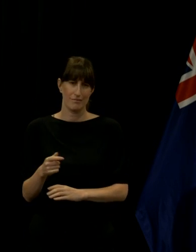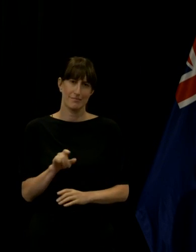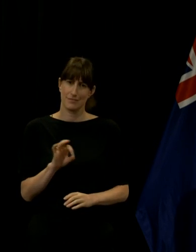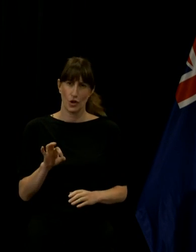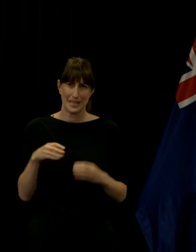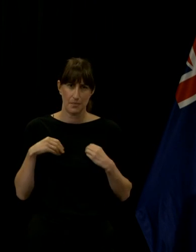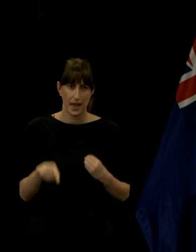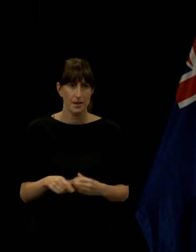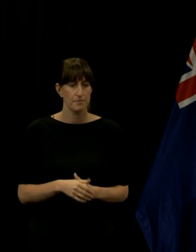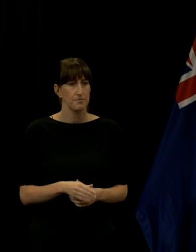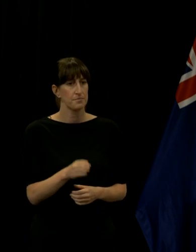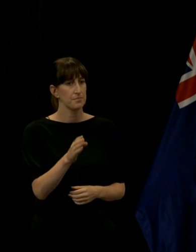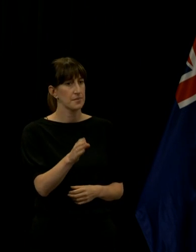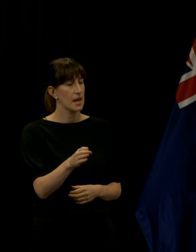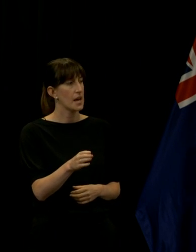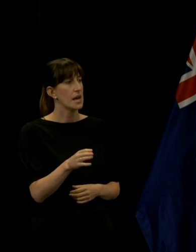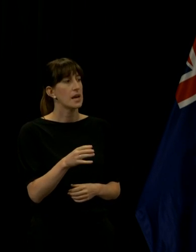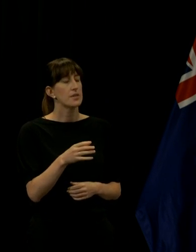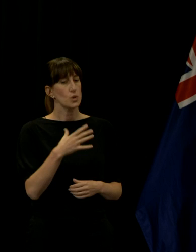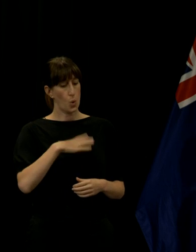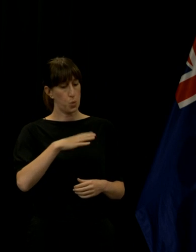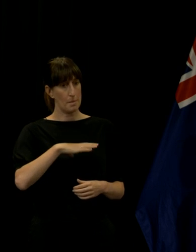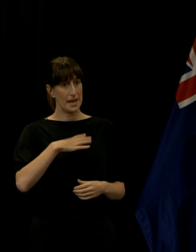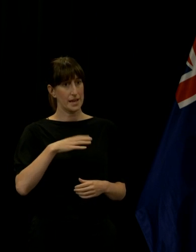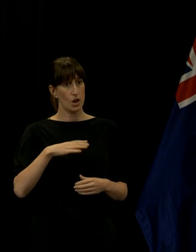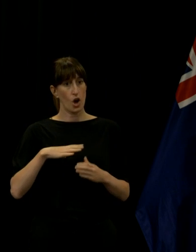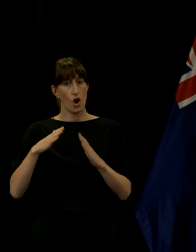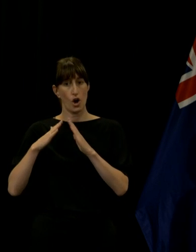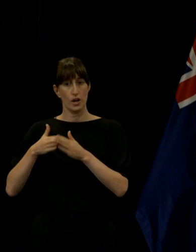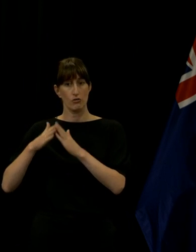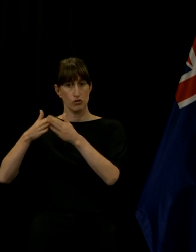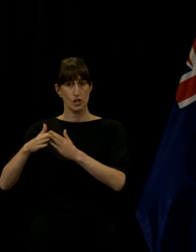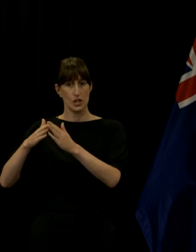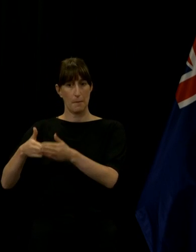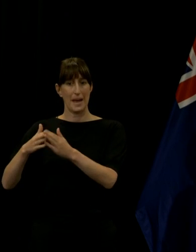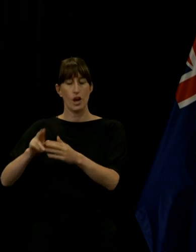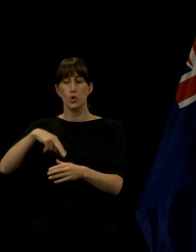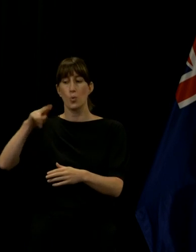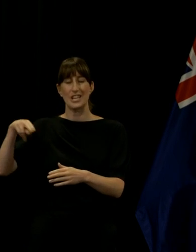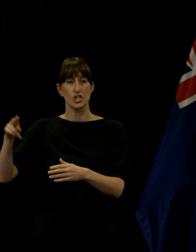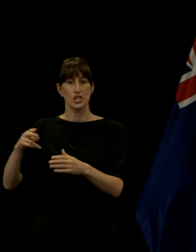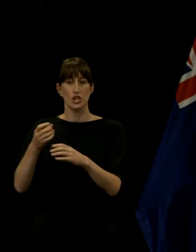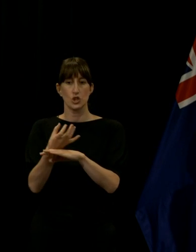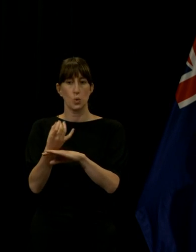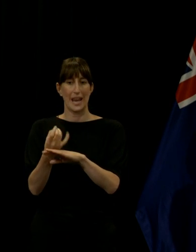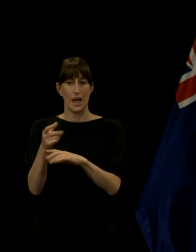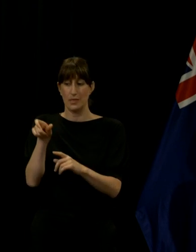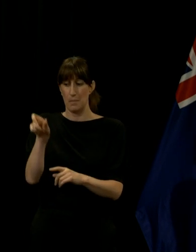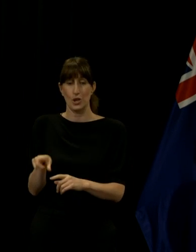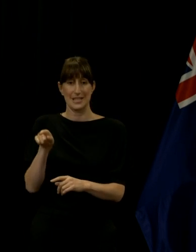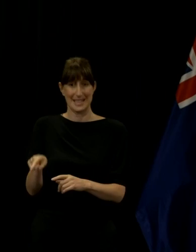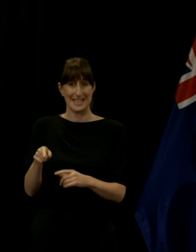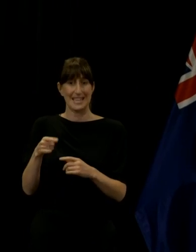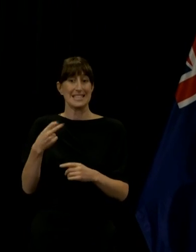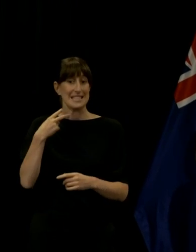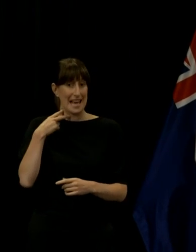woman Raylin Schultz, who has terminal cancer and is stuck on the Norwegian dual without a flight home to New Zealand, says that she'll die on board. What action is being taken